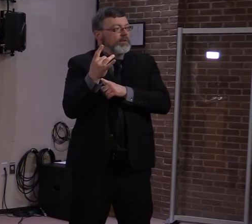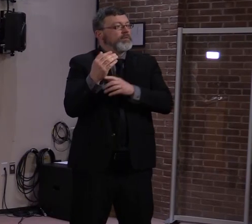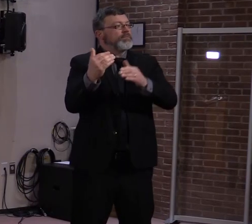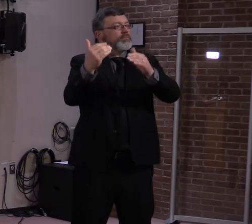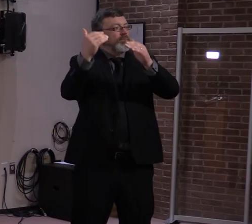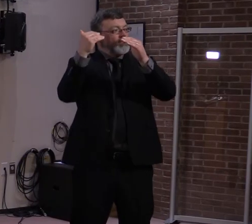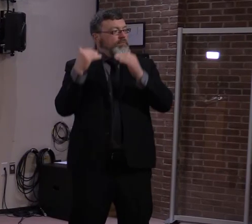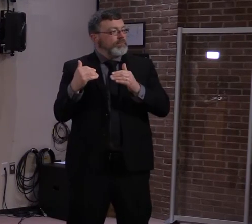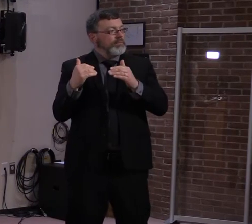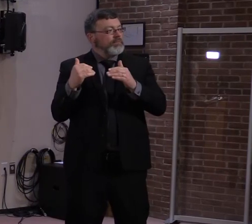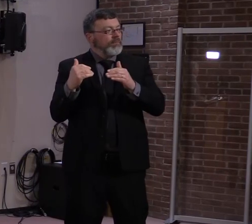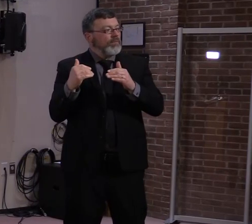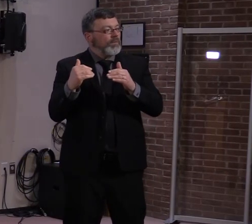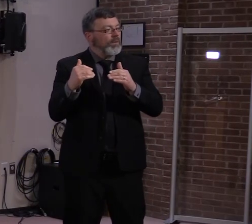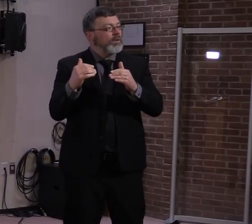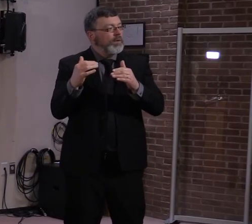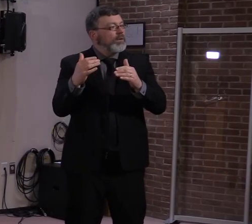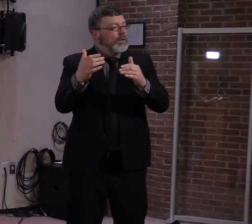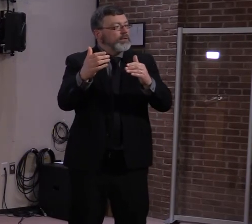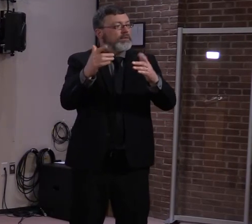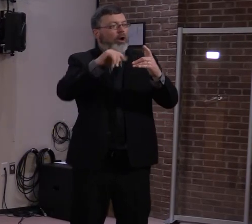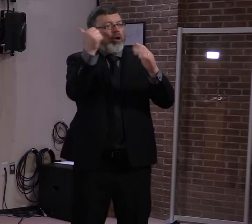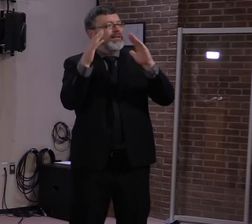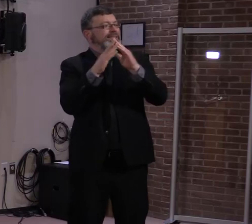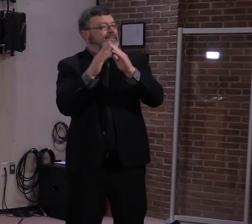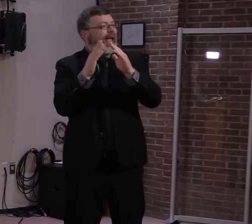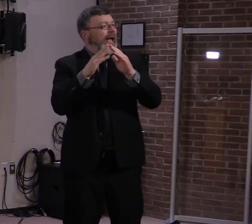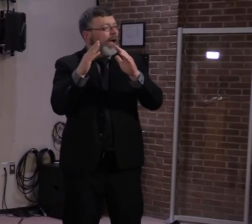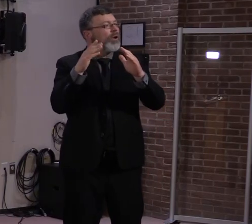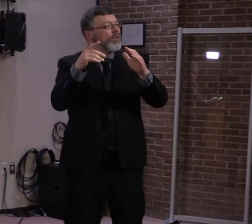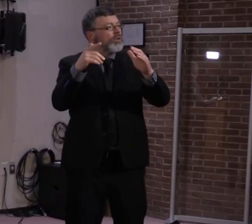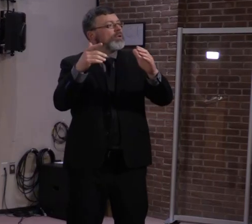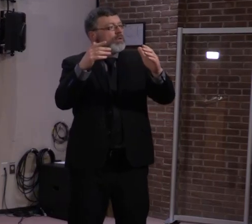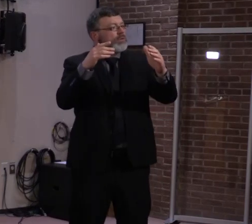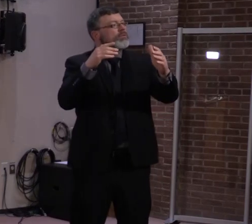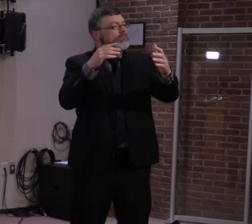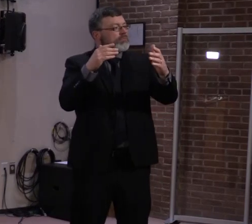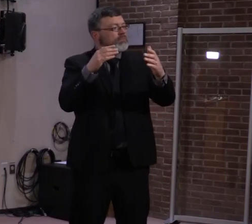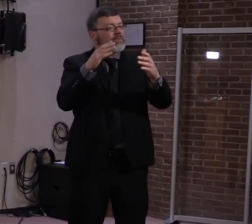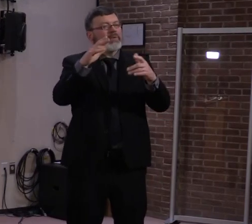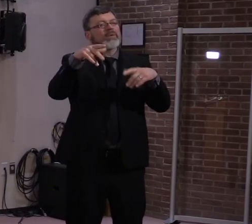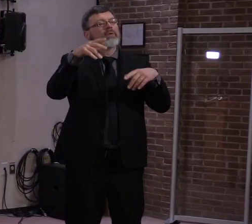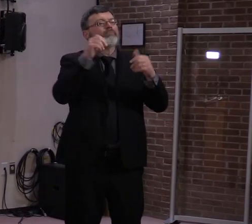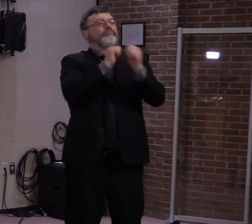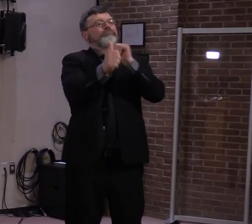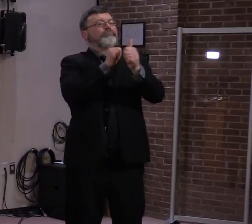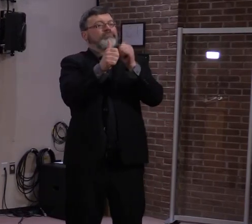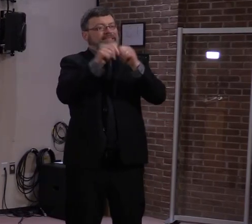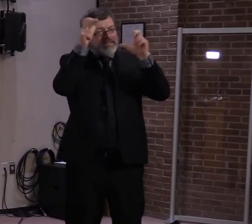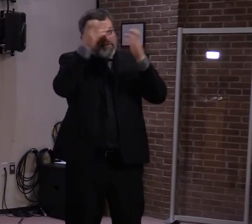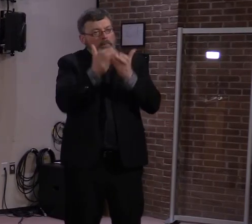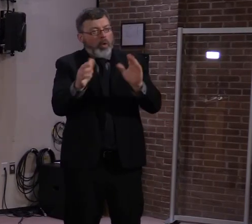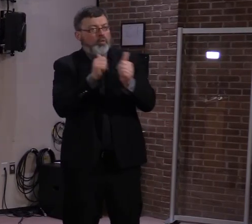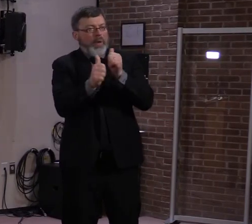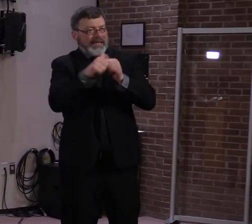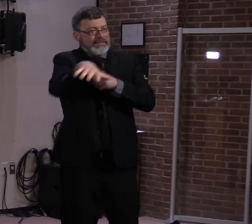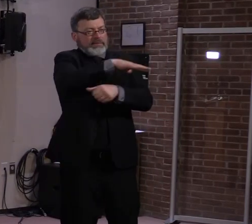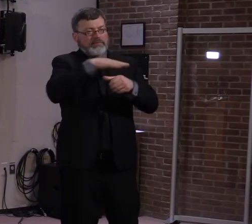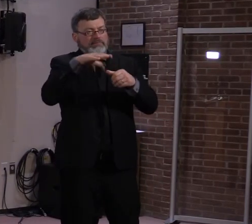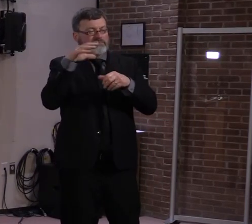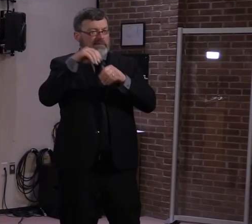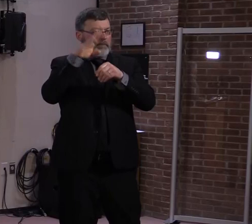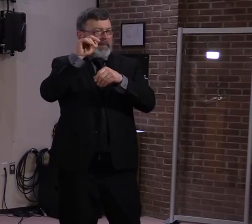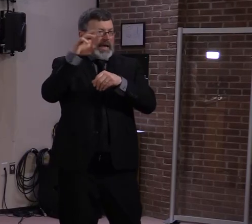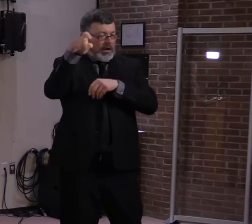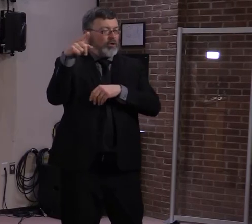Bear Ridge. These are racetracks here in the state. We had great success in